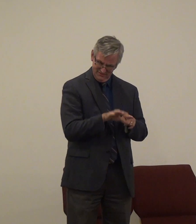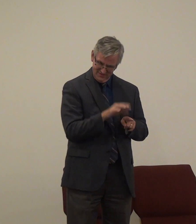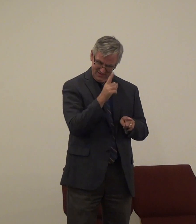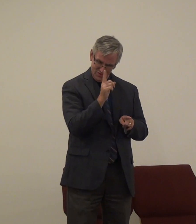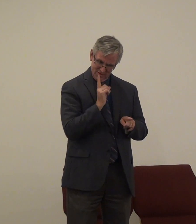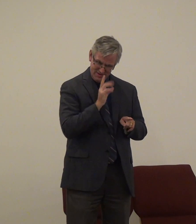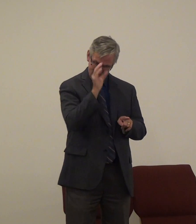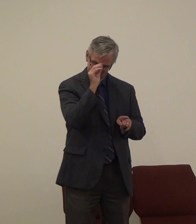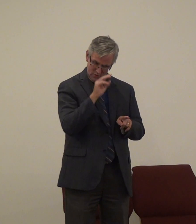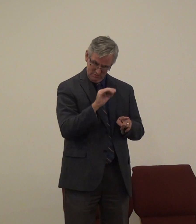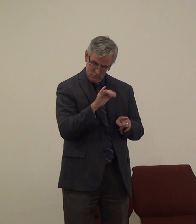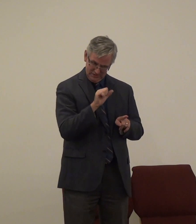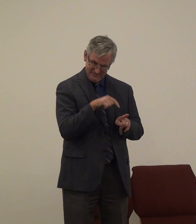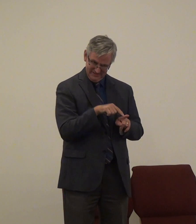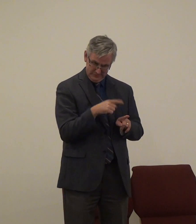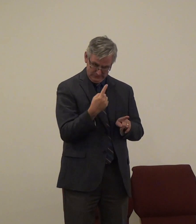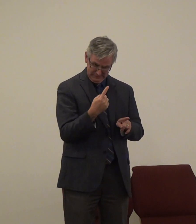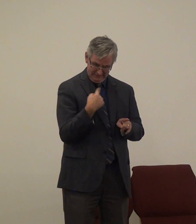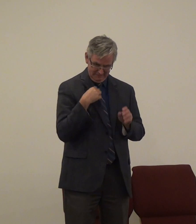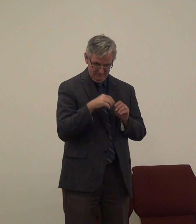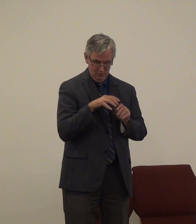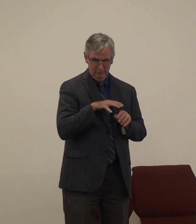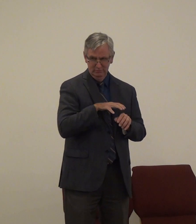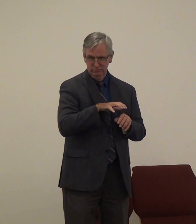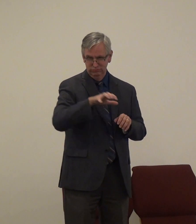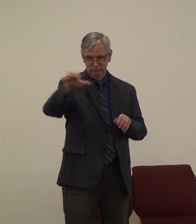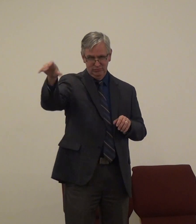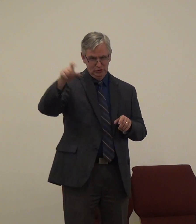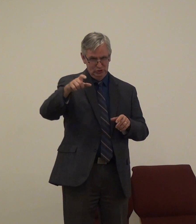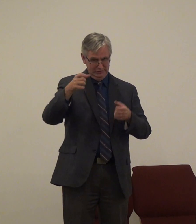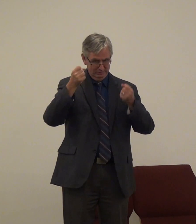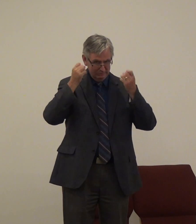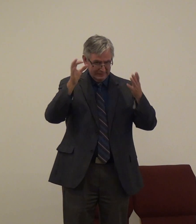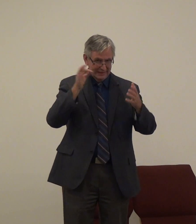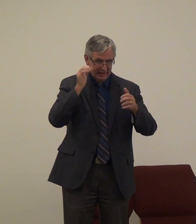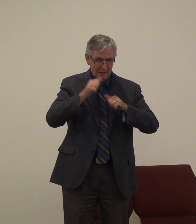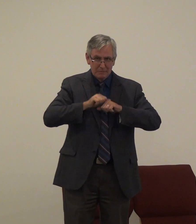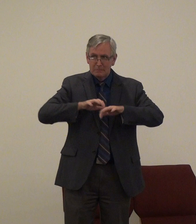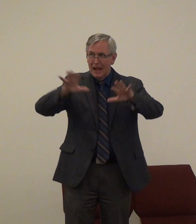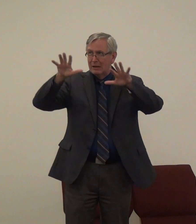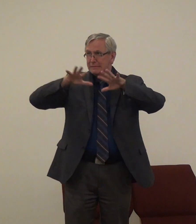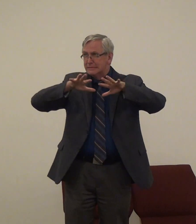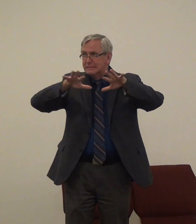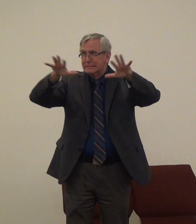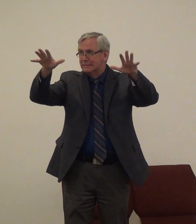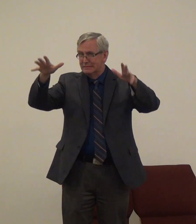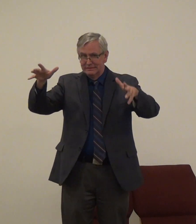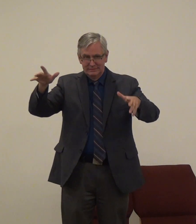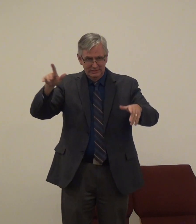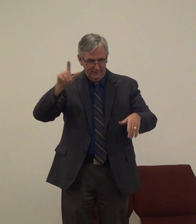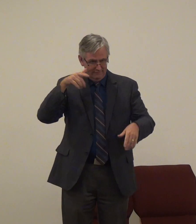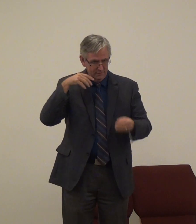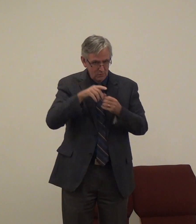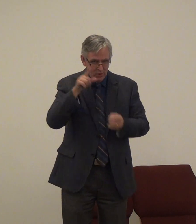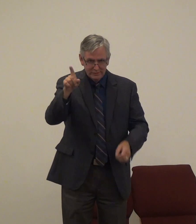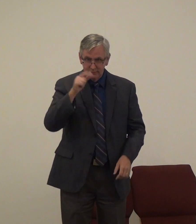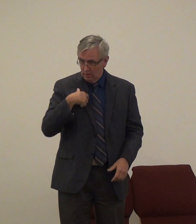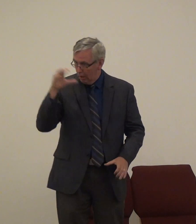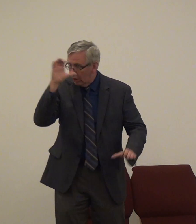While I was there, I talked to Heather and I said, there must be other deaf more than this one little boy. There's a lot of Indian people here